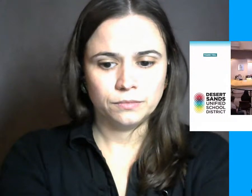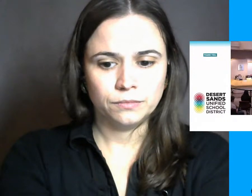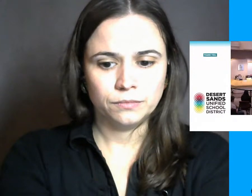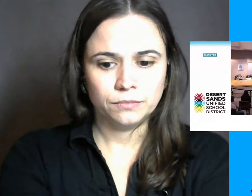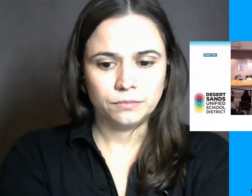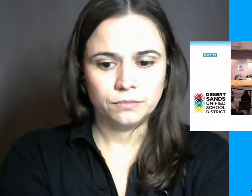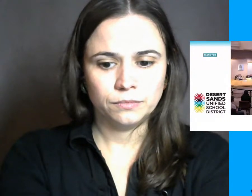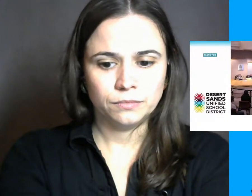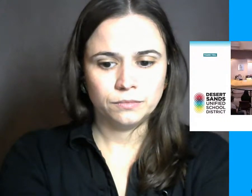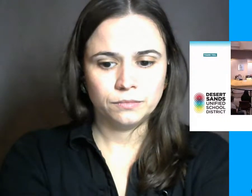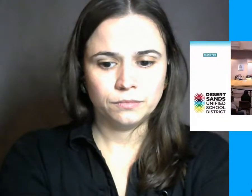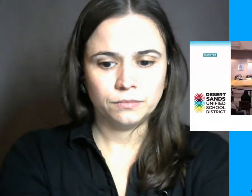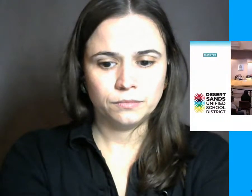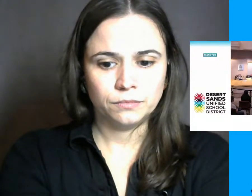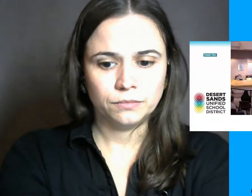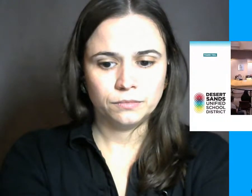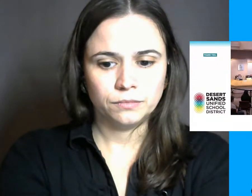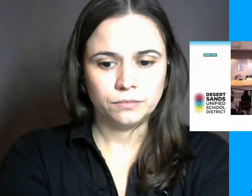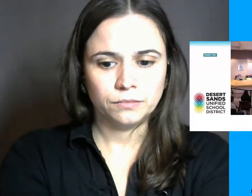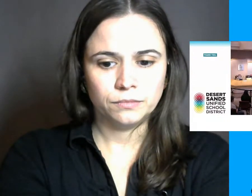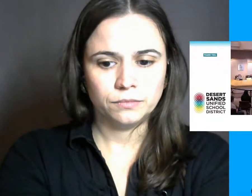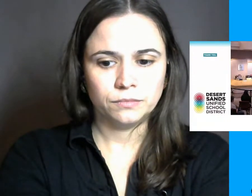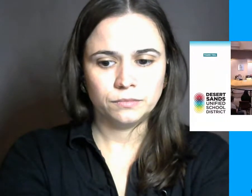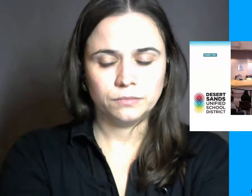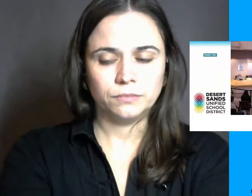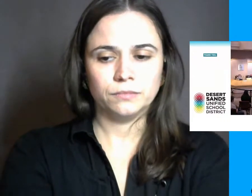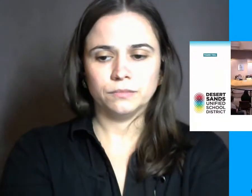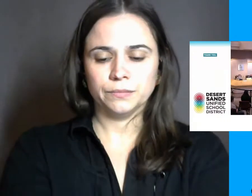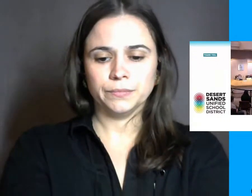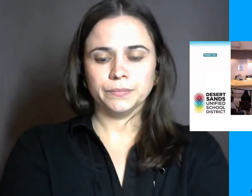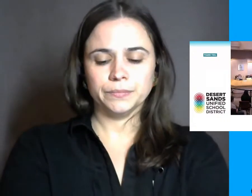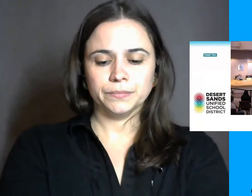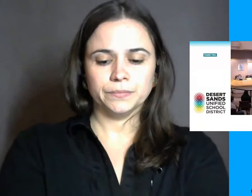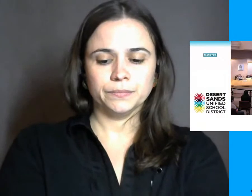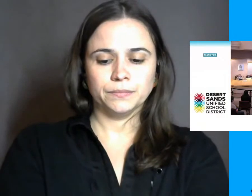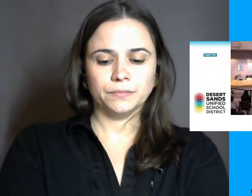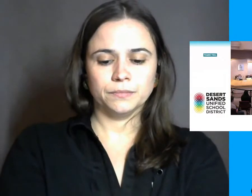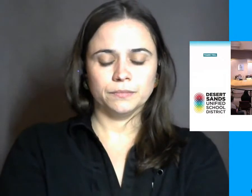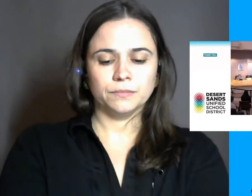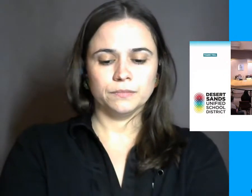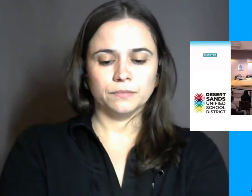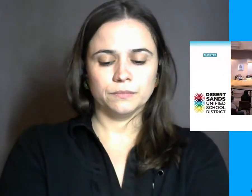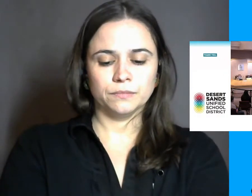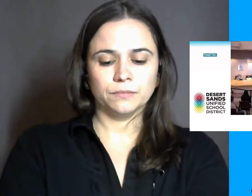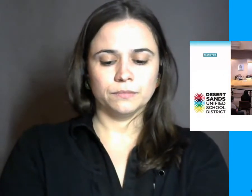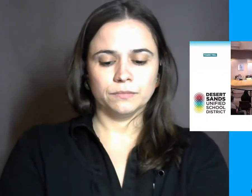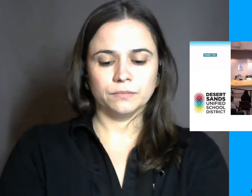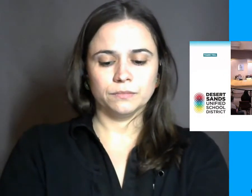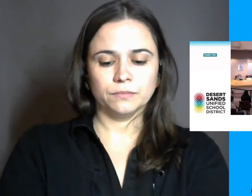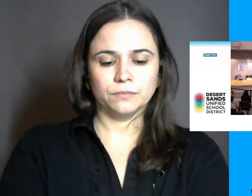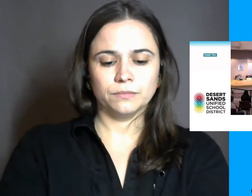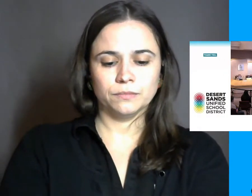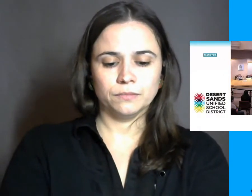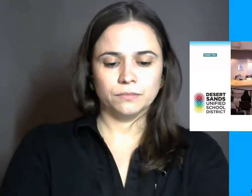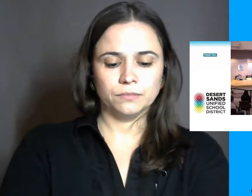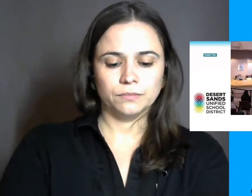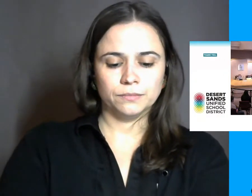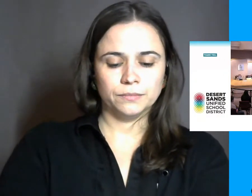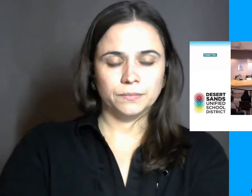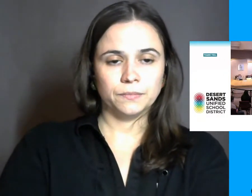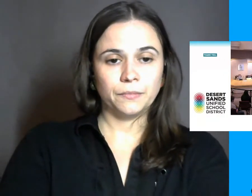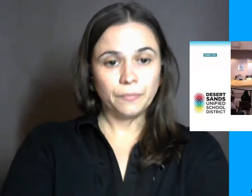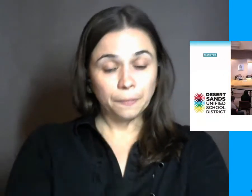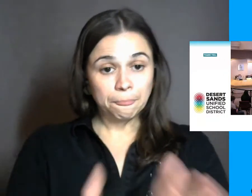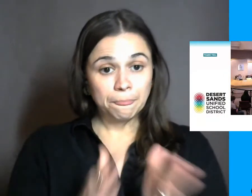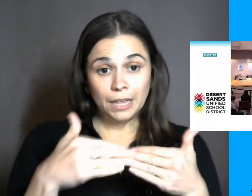Ford especially. I love the way they're so open, and you can look in the windows and see the great bright classrooms going